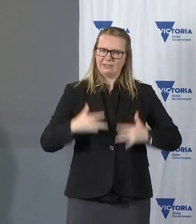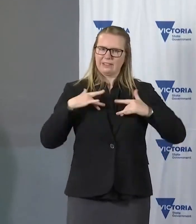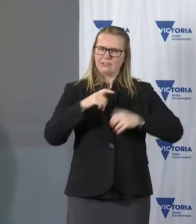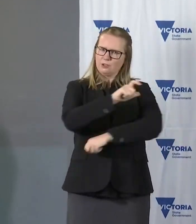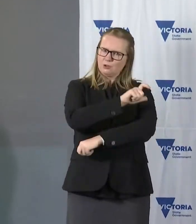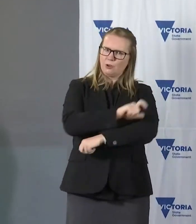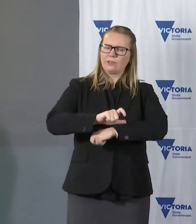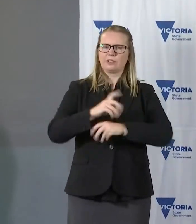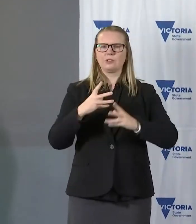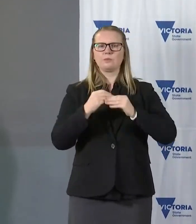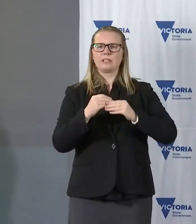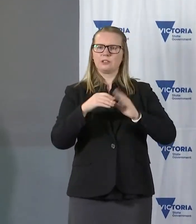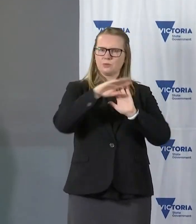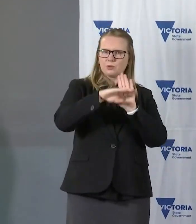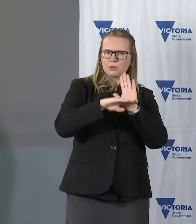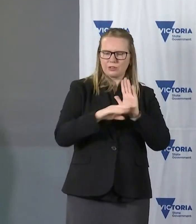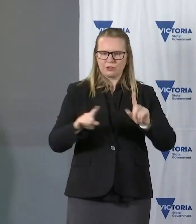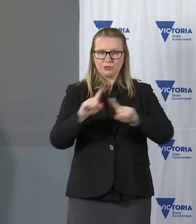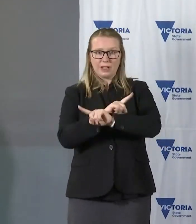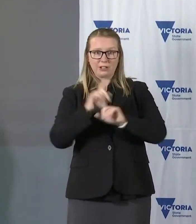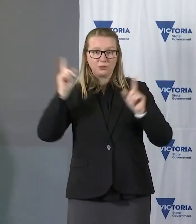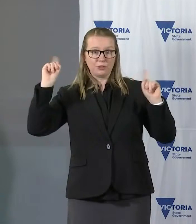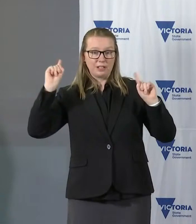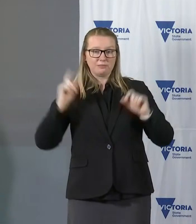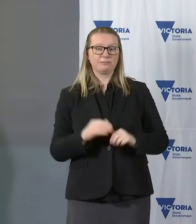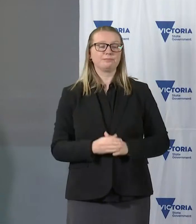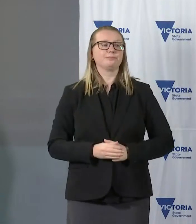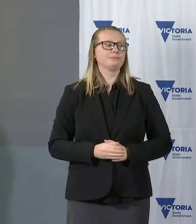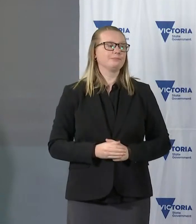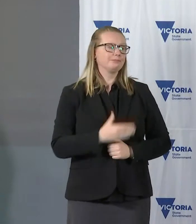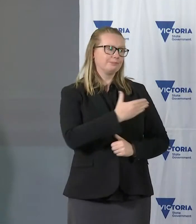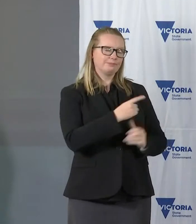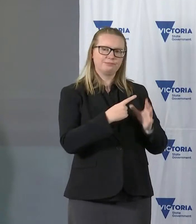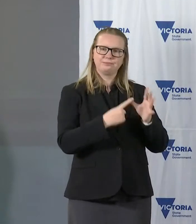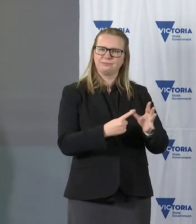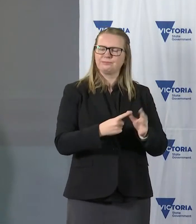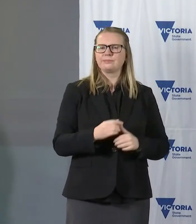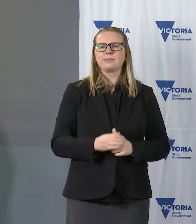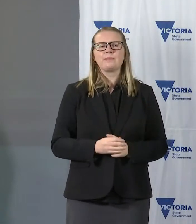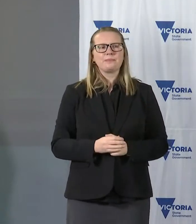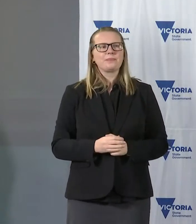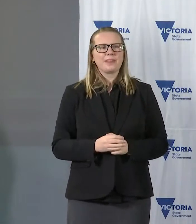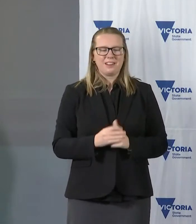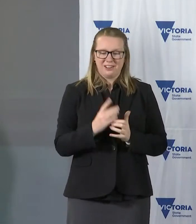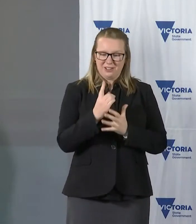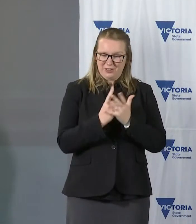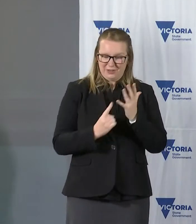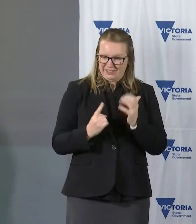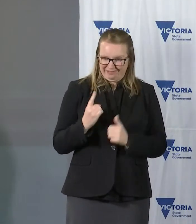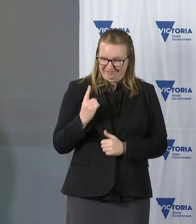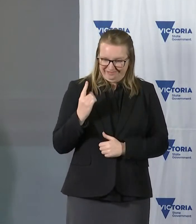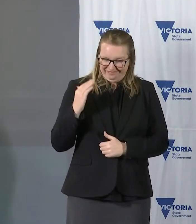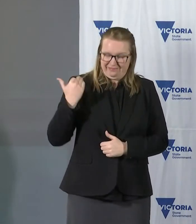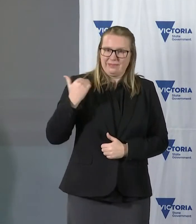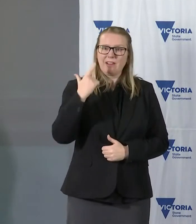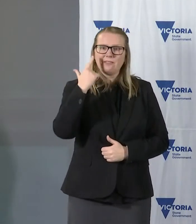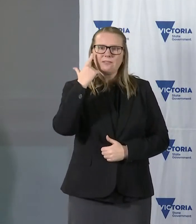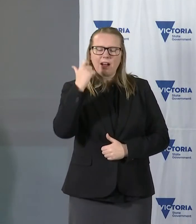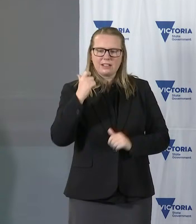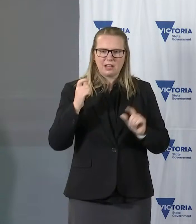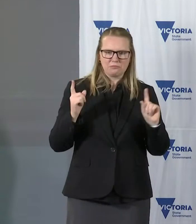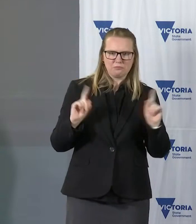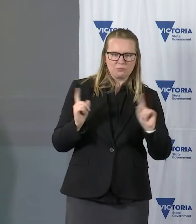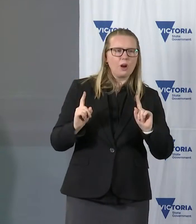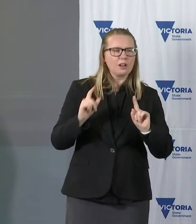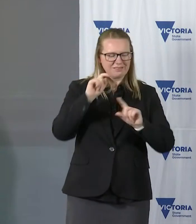of rules? Oh, it's obviously a concern, but we are in early minutes, if not hours, of understanding exactly